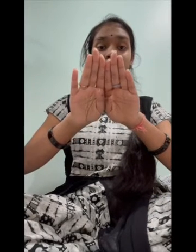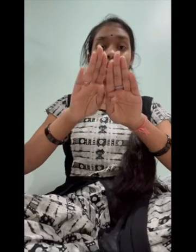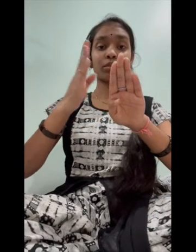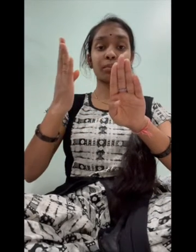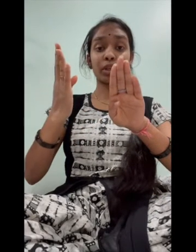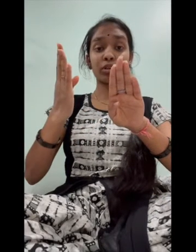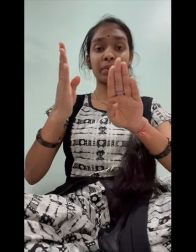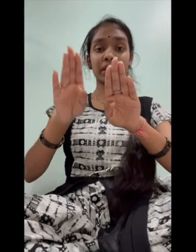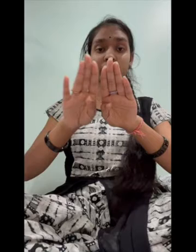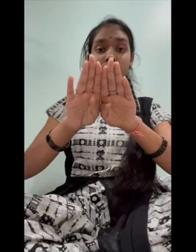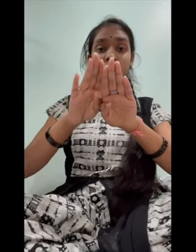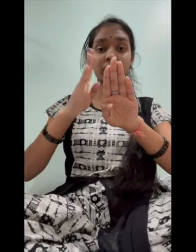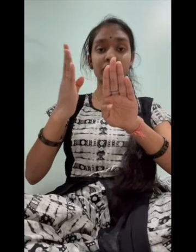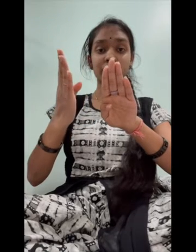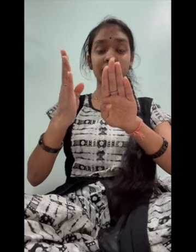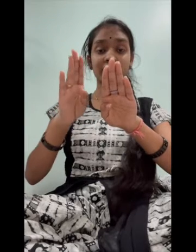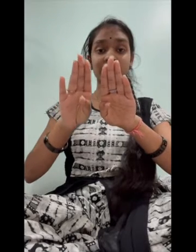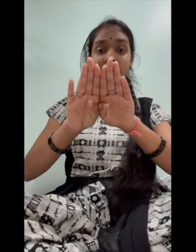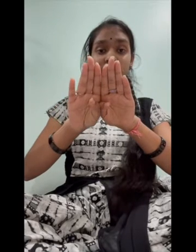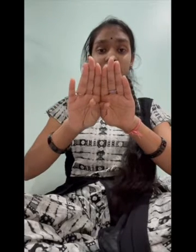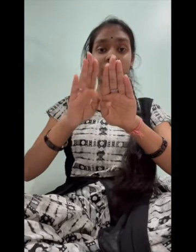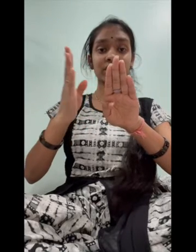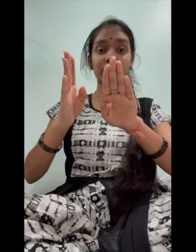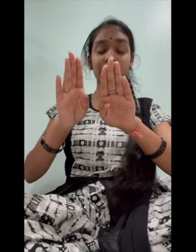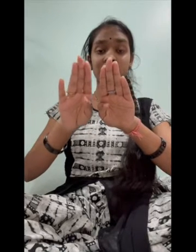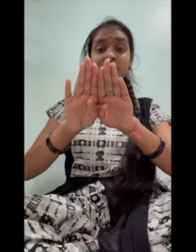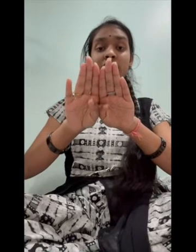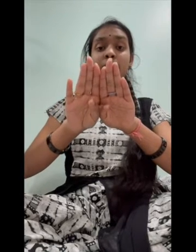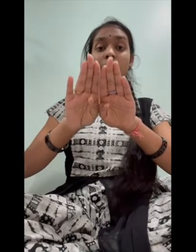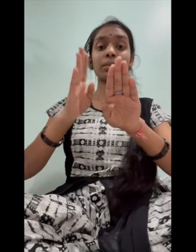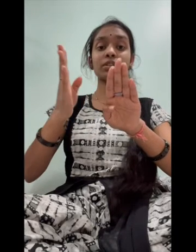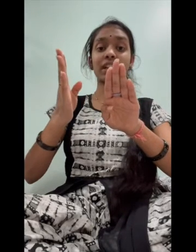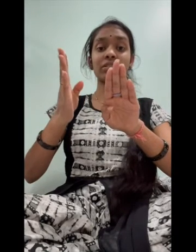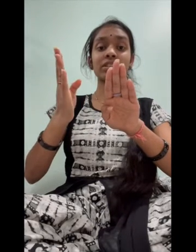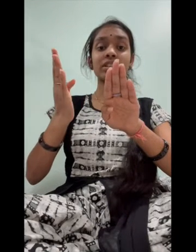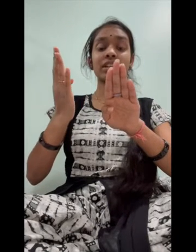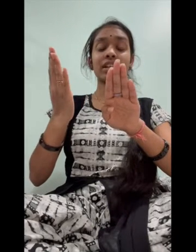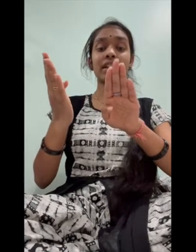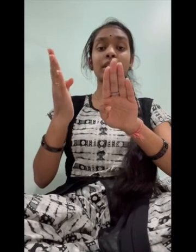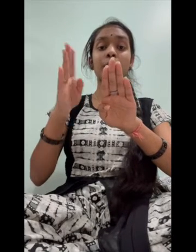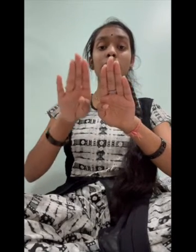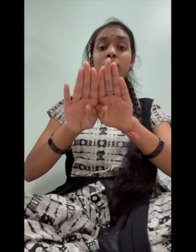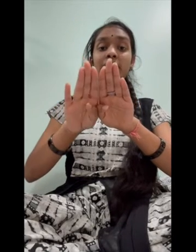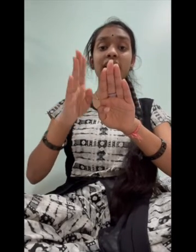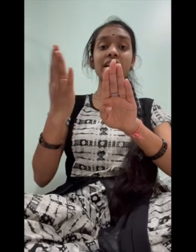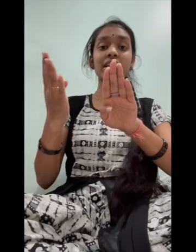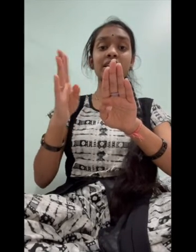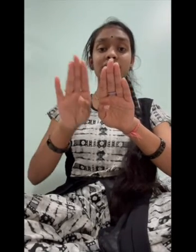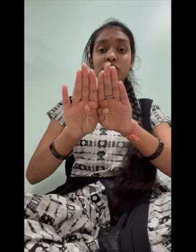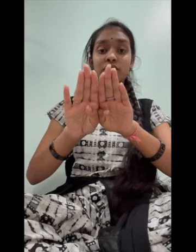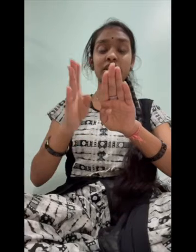This would be opening a door, doing this gesture when your palm goes out, and the palm going in is closing a